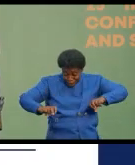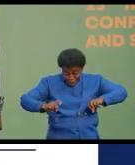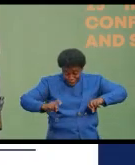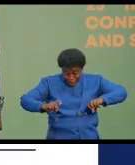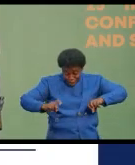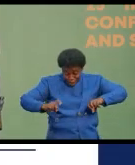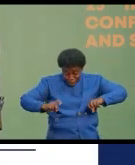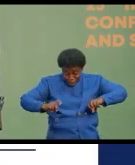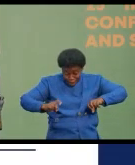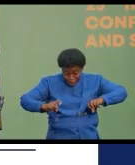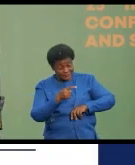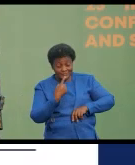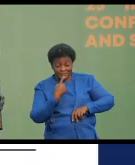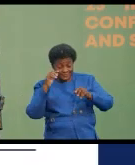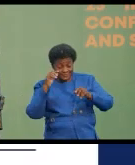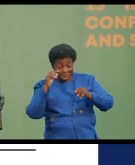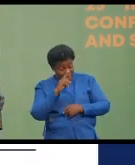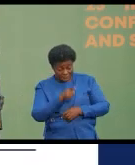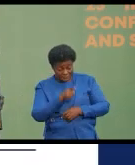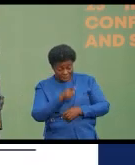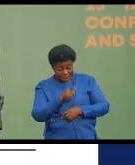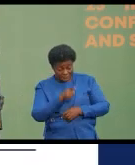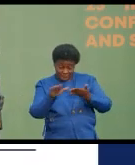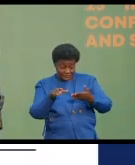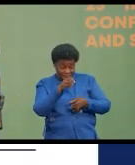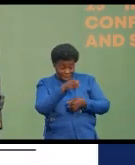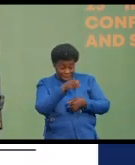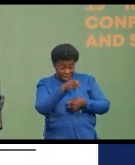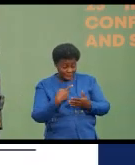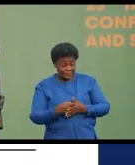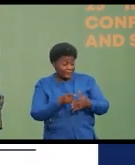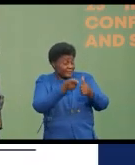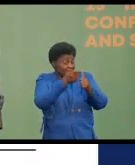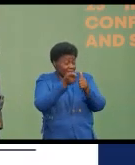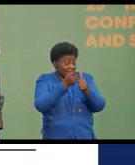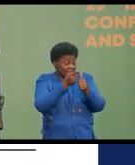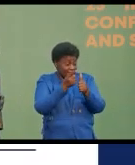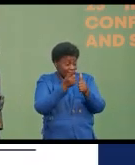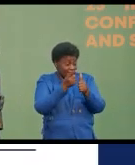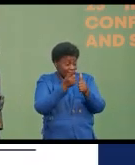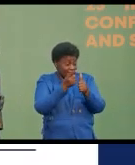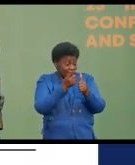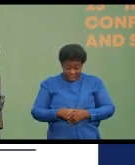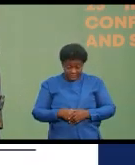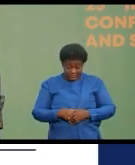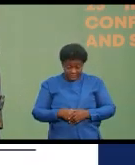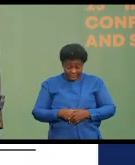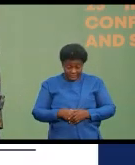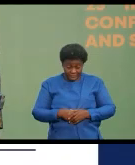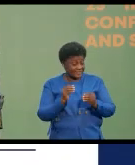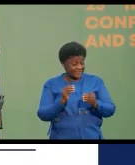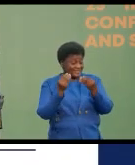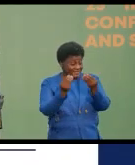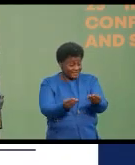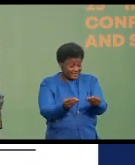is certainly obvious in the slides. The first is the flattening curve. Given that the rate